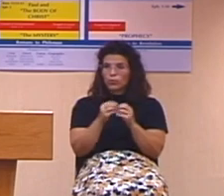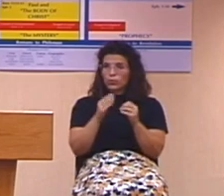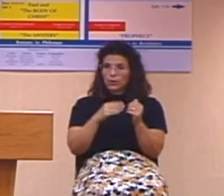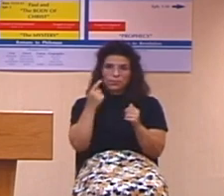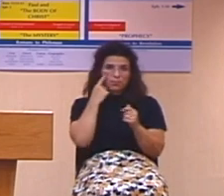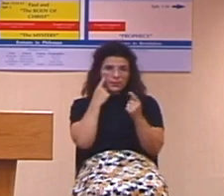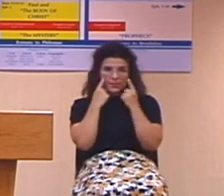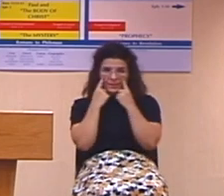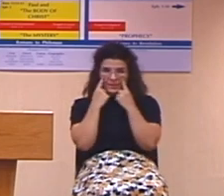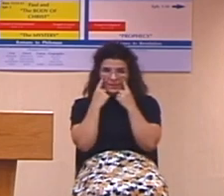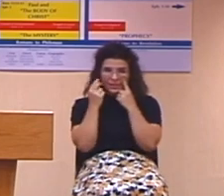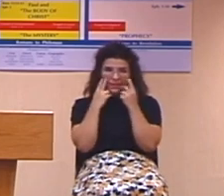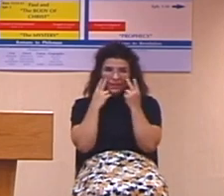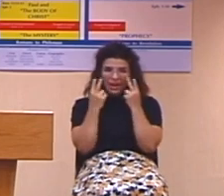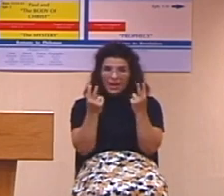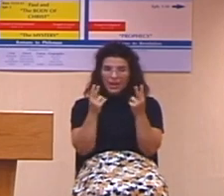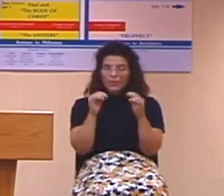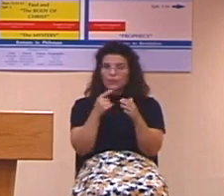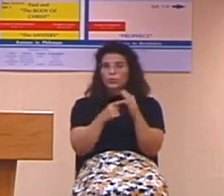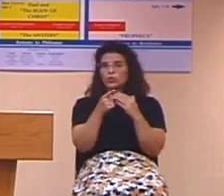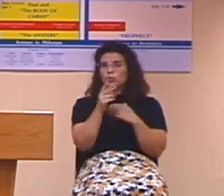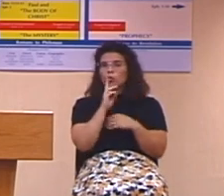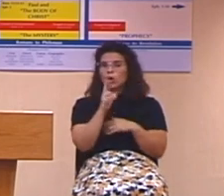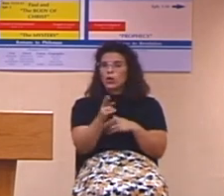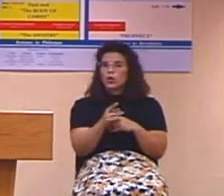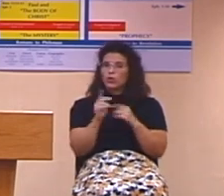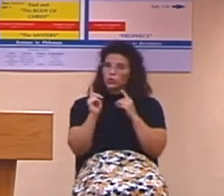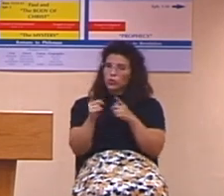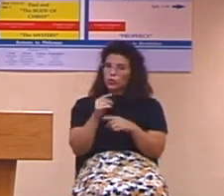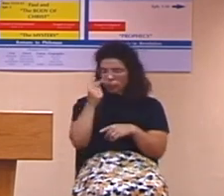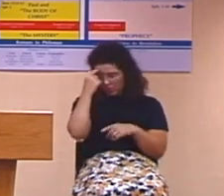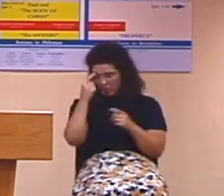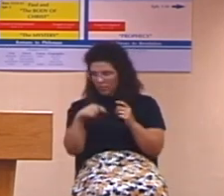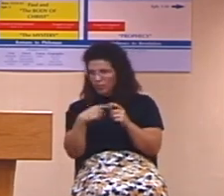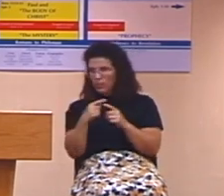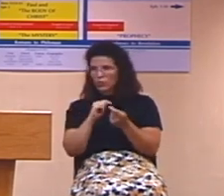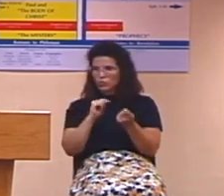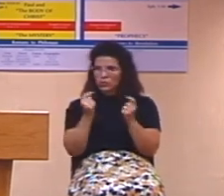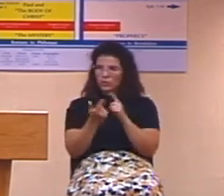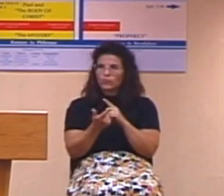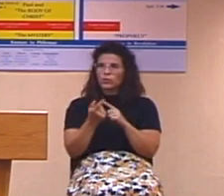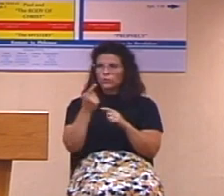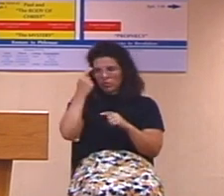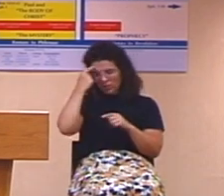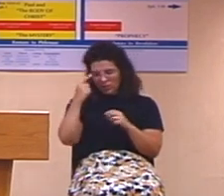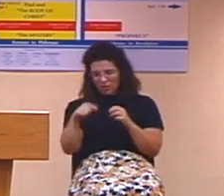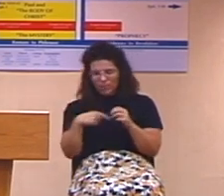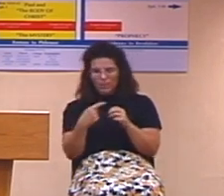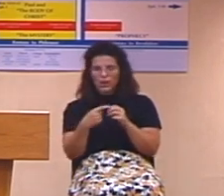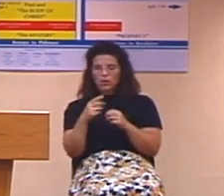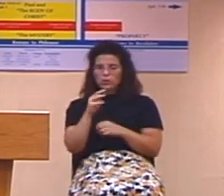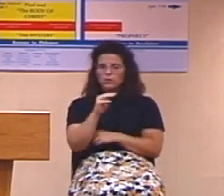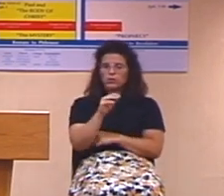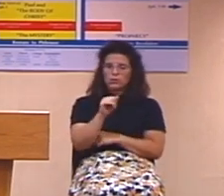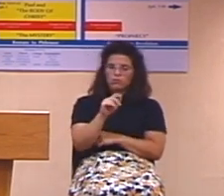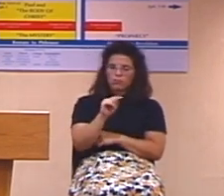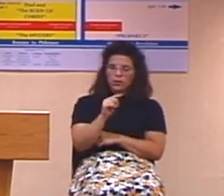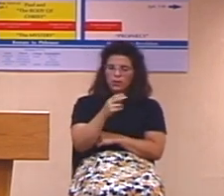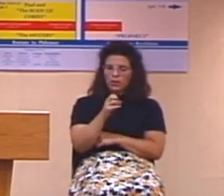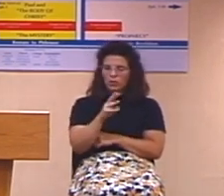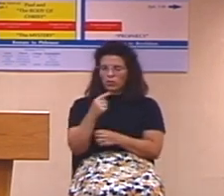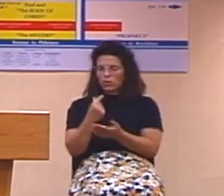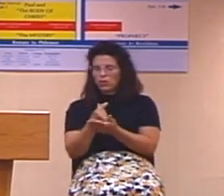eye. You know why? Because that's what you are. You go over and you think about that word transform. You think about that thing in Matthew, in the Gospels about